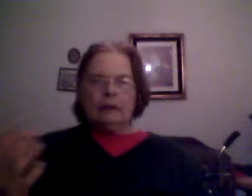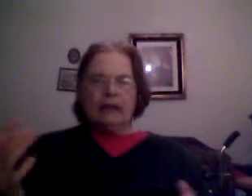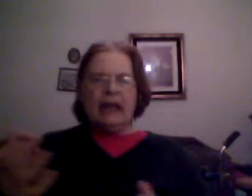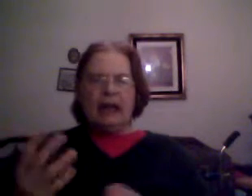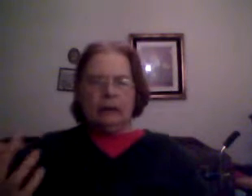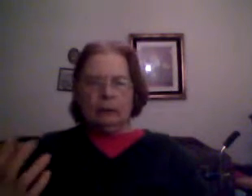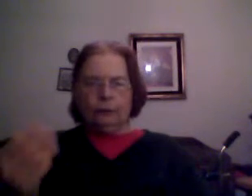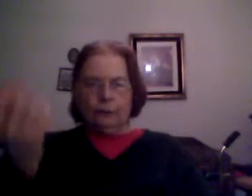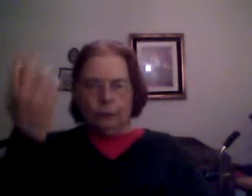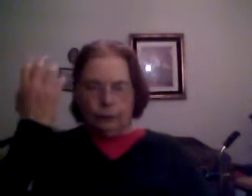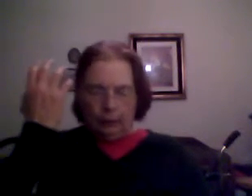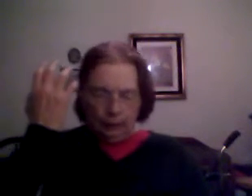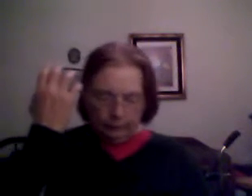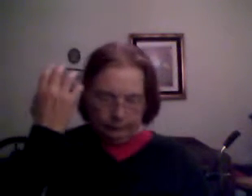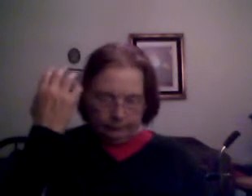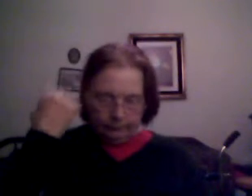objects handled from the rear.